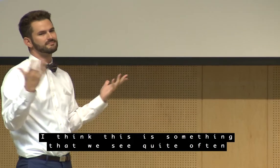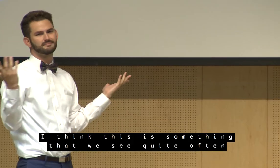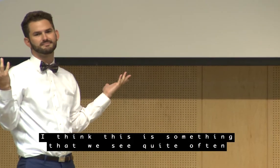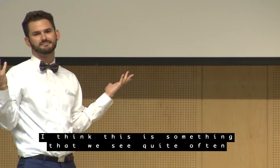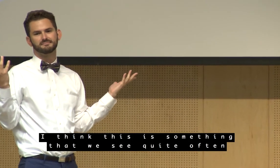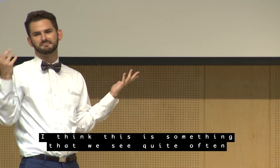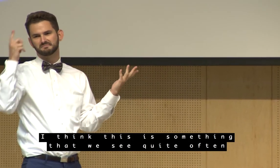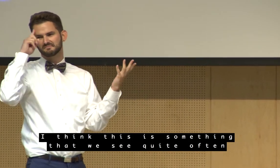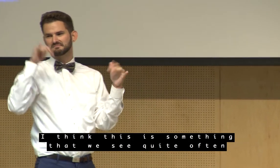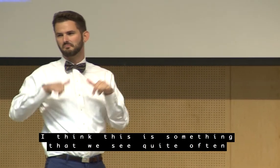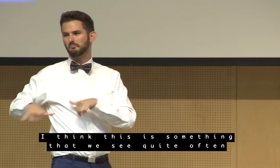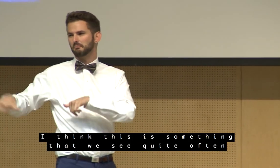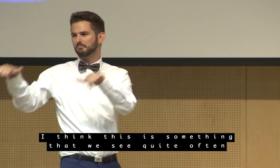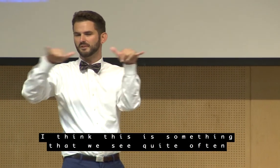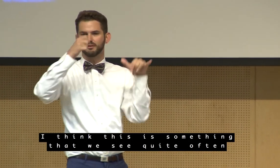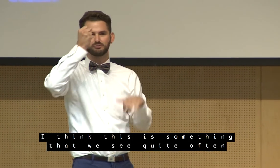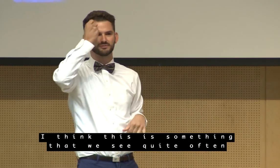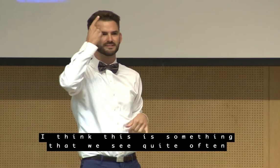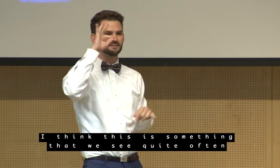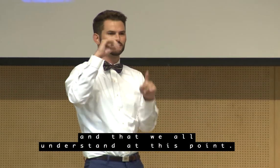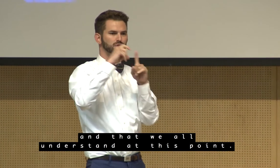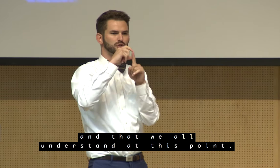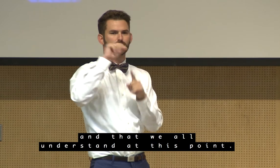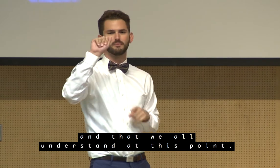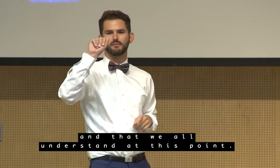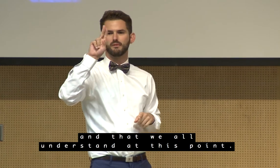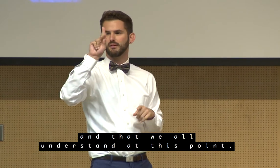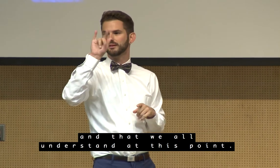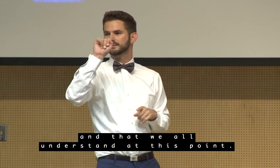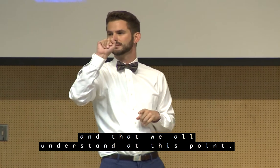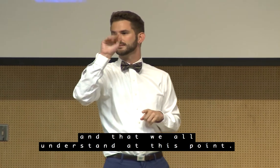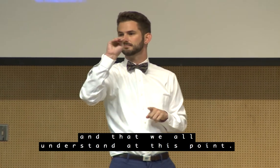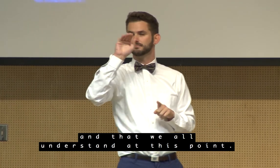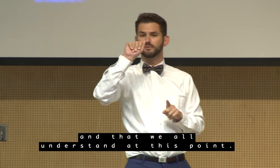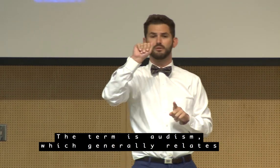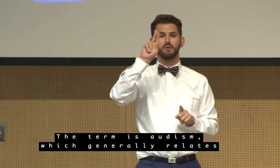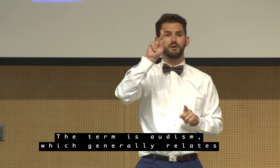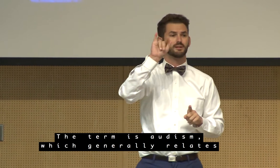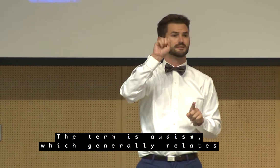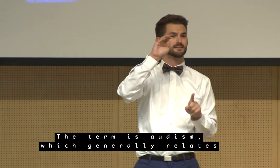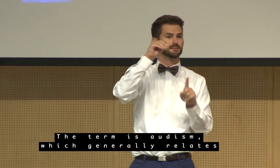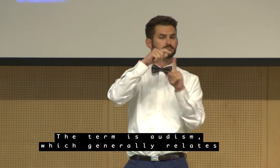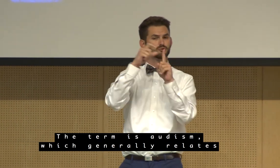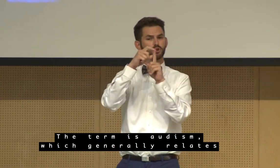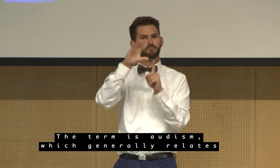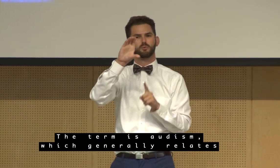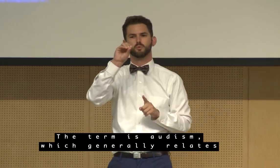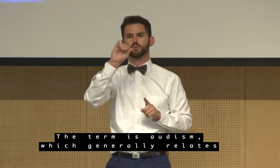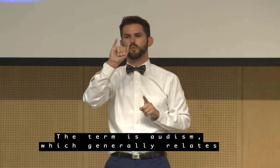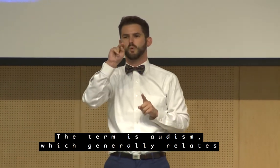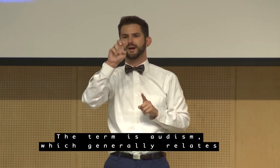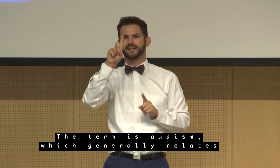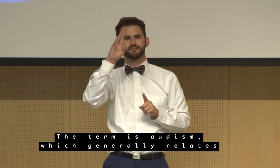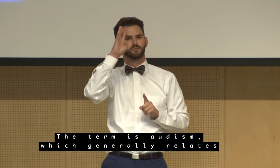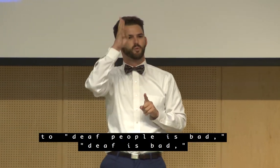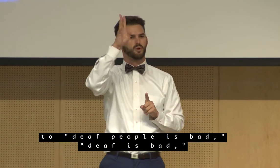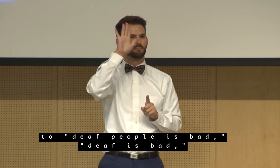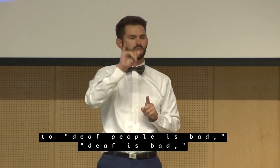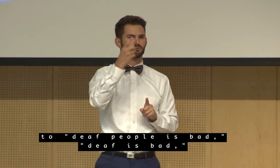I think this is something that we see quite often and that we all understand at this point. The term is autism, which generally relates to deaf